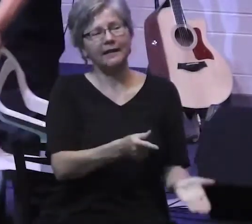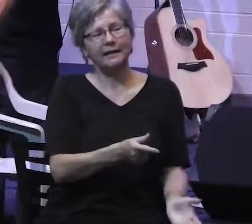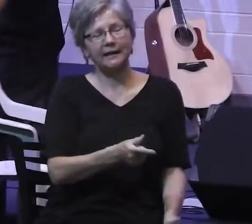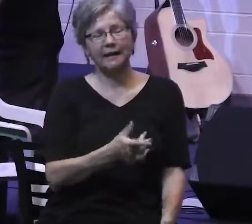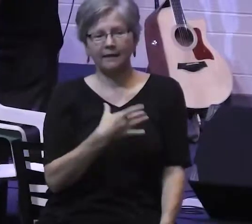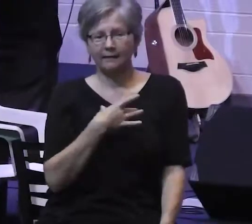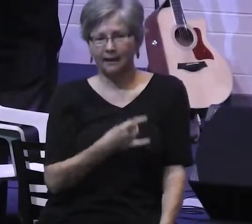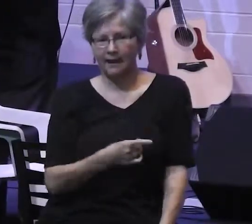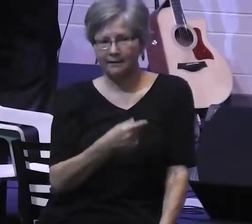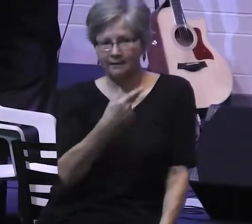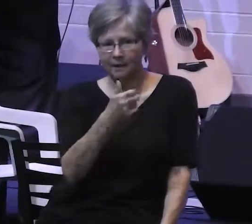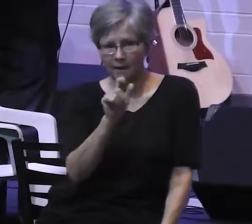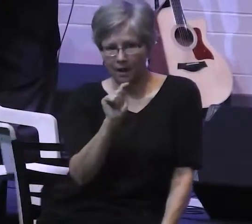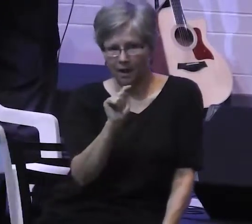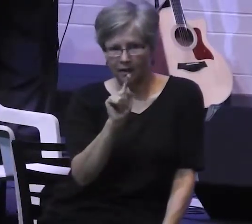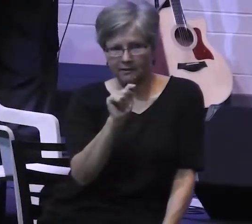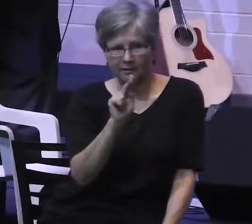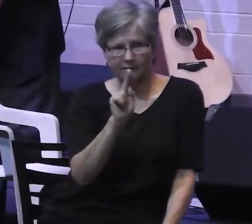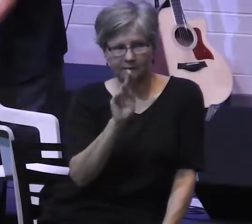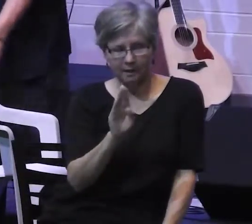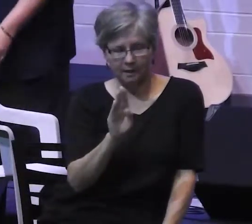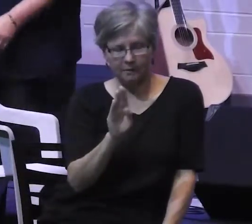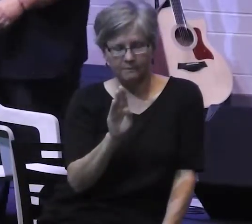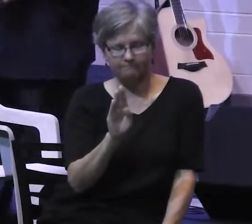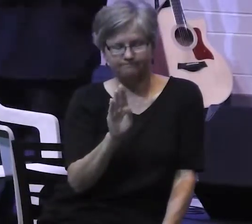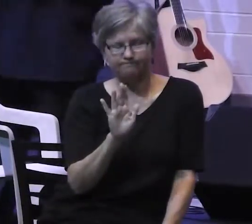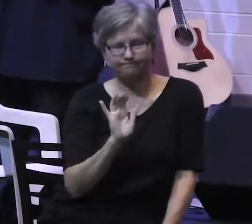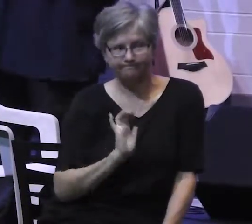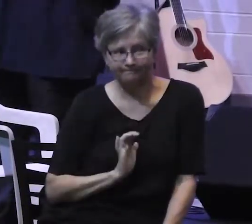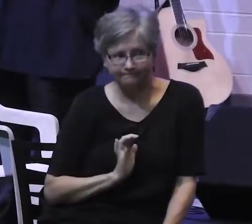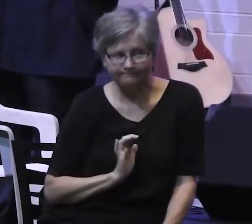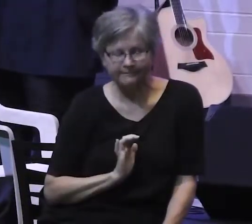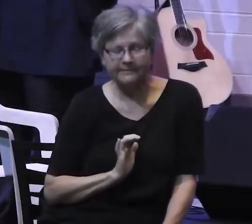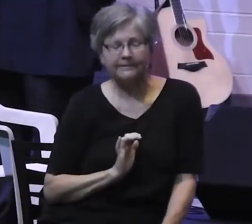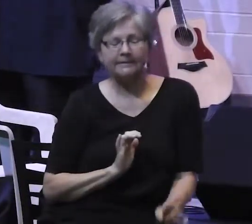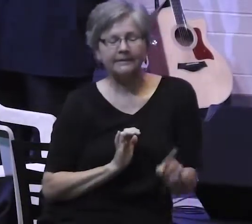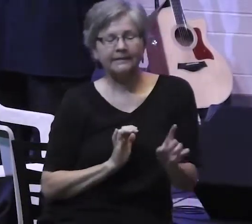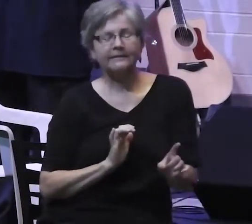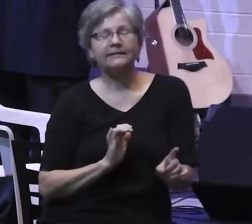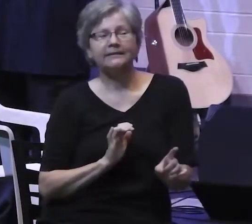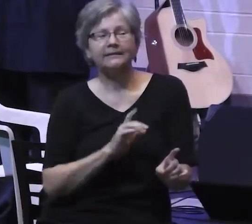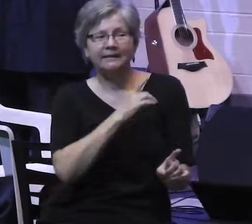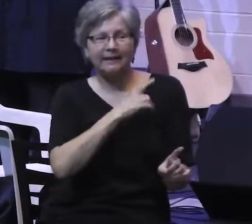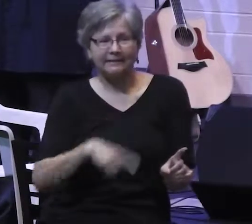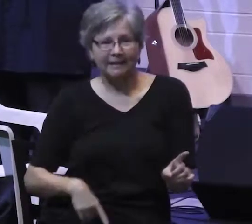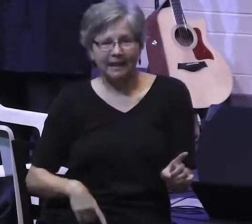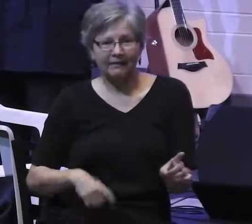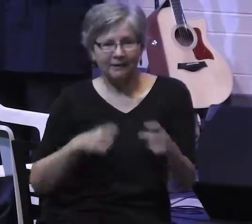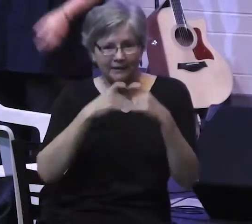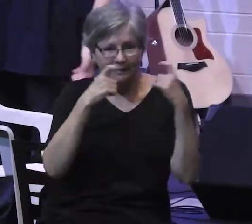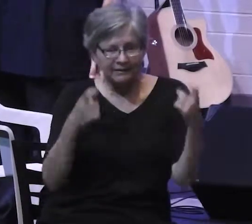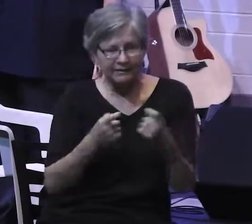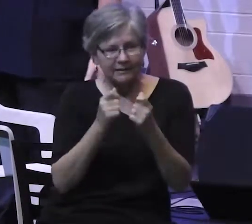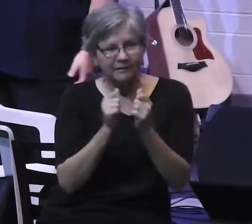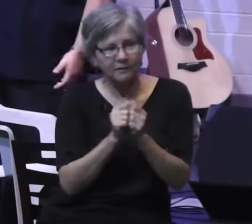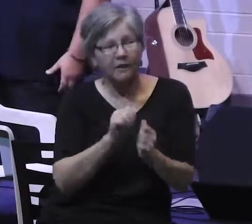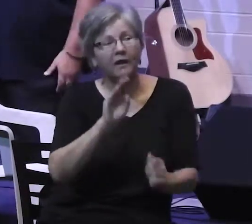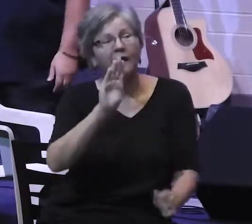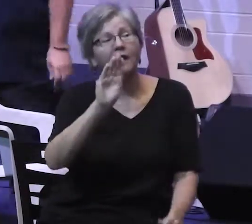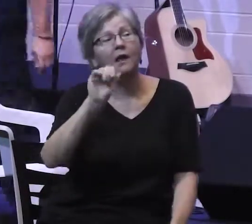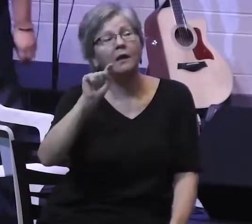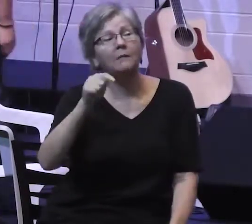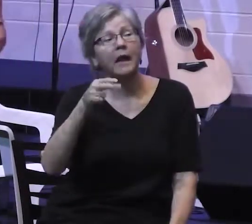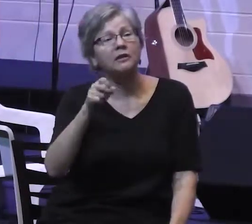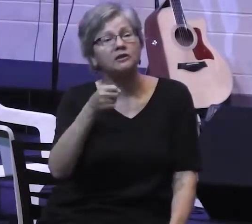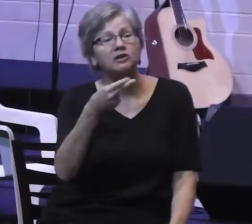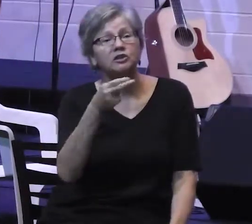And so David, in his sin with Bathsheba, turns from God and God's plan and God's orientation. And God,